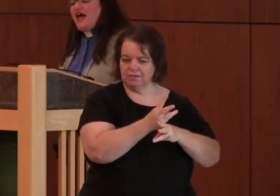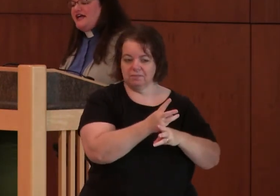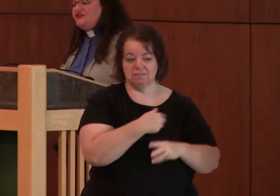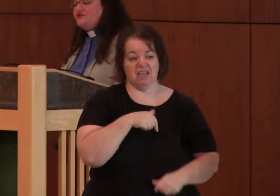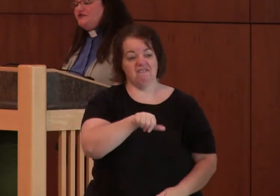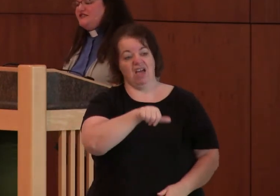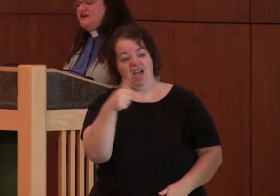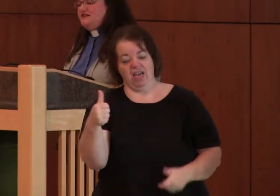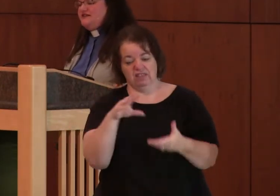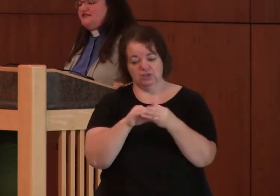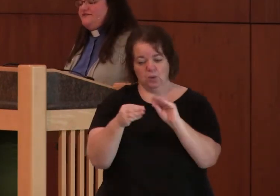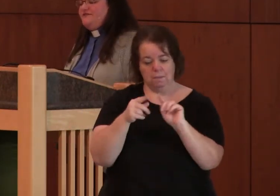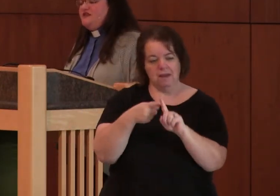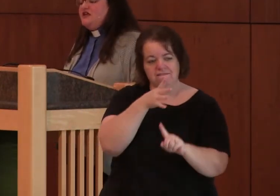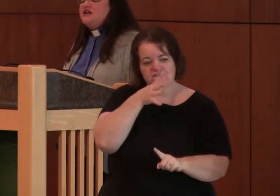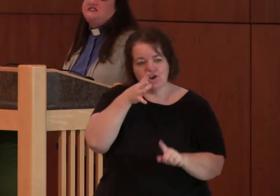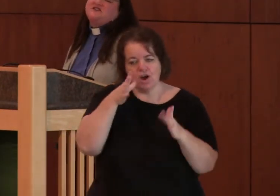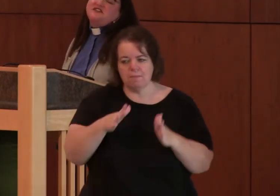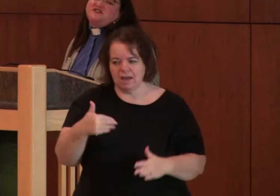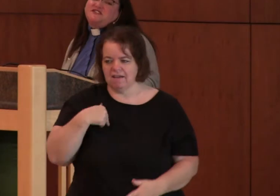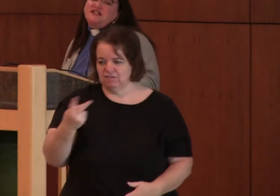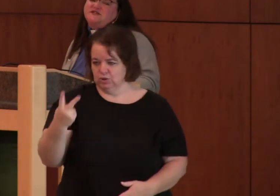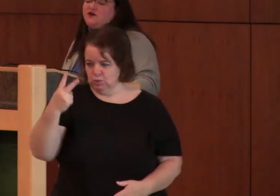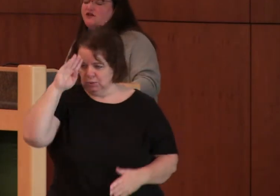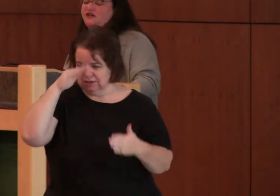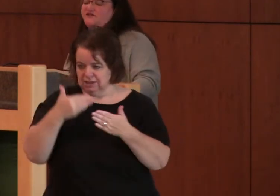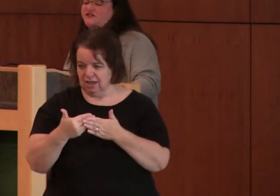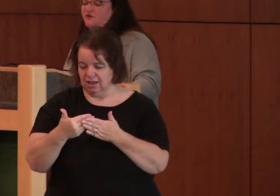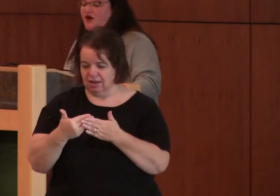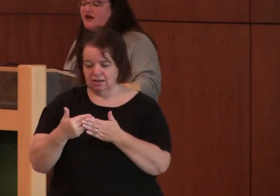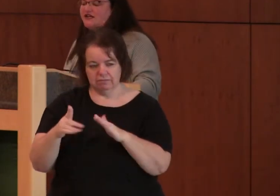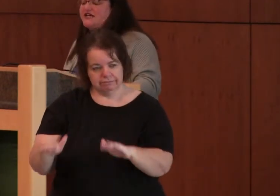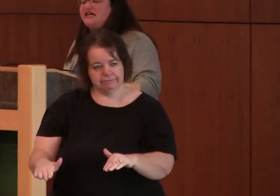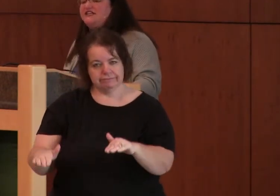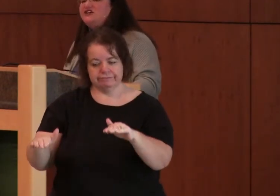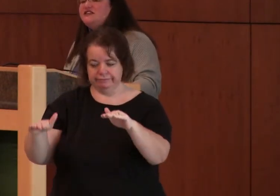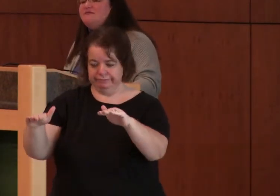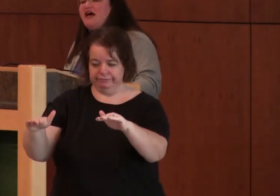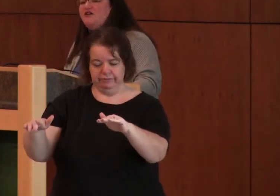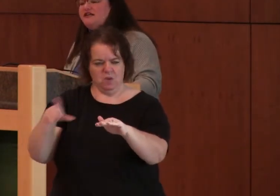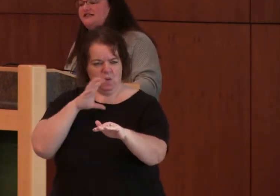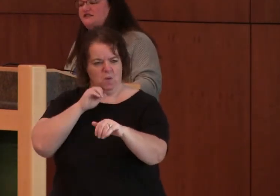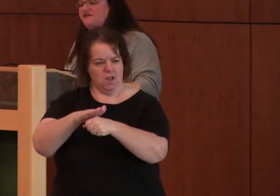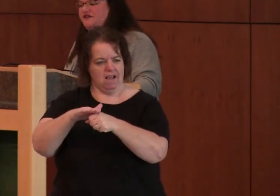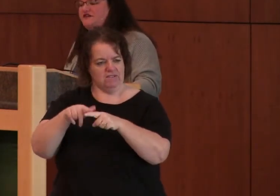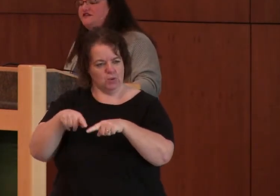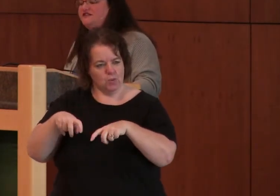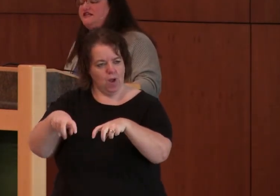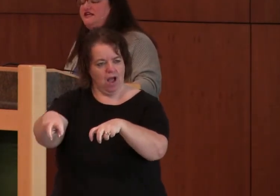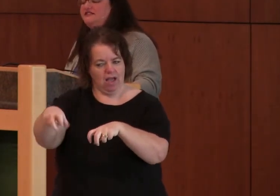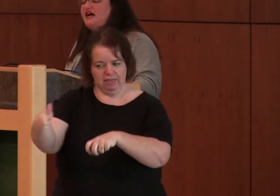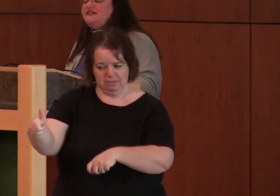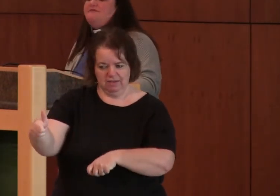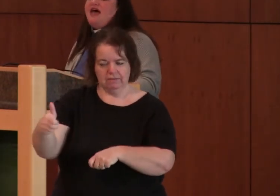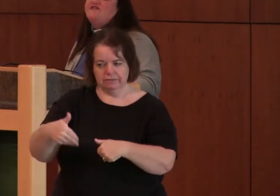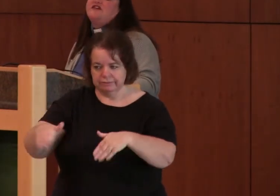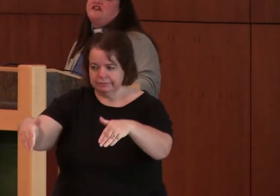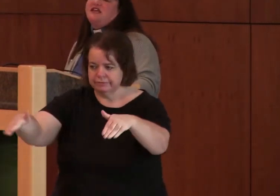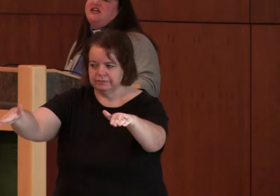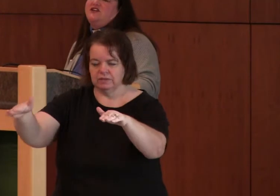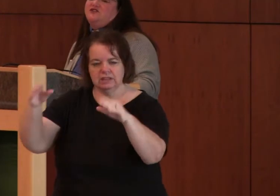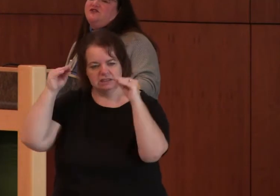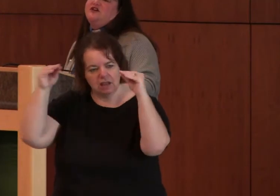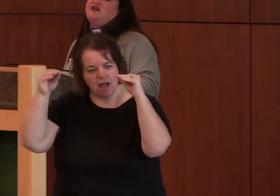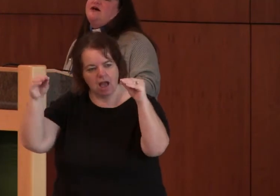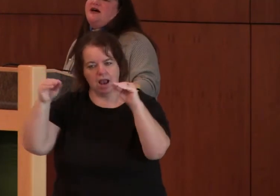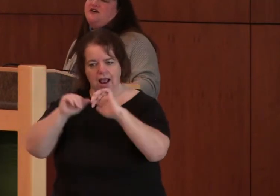farmer who had two sons. As soon as those sons were old enough to walk, he took them out into the fields and he taught them